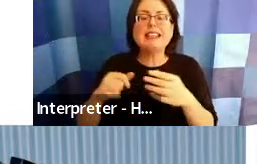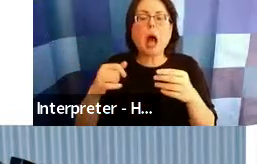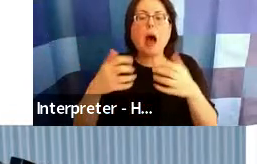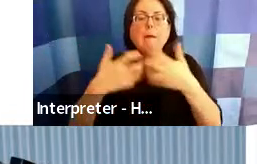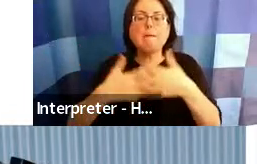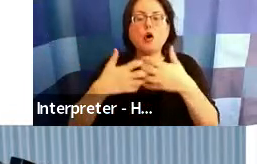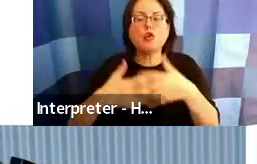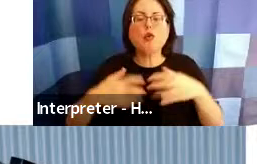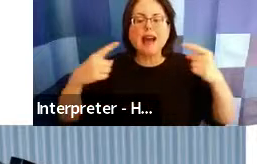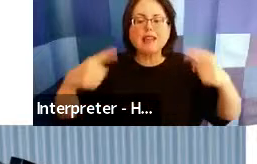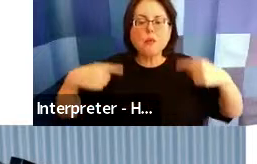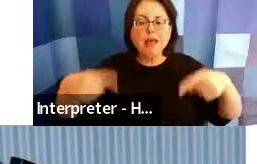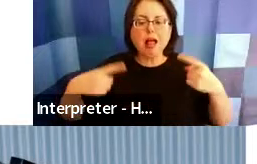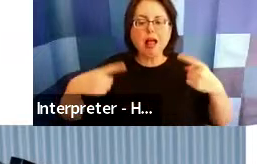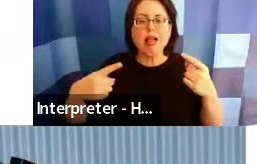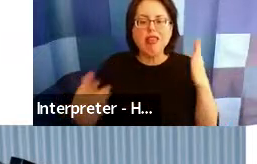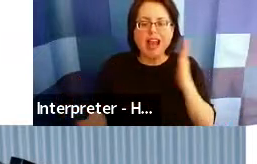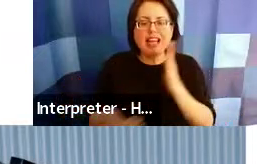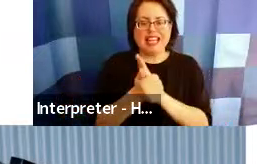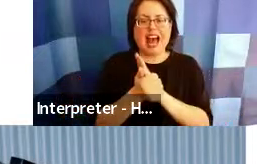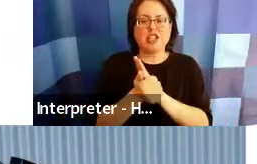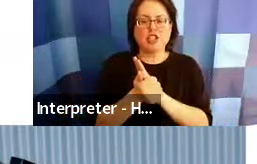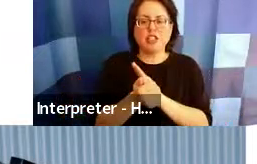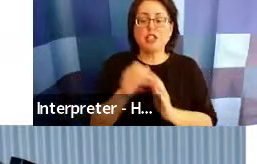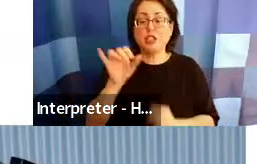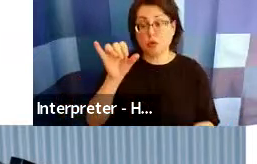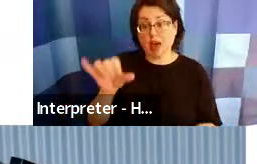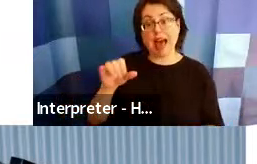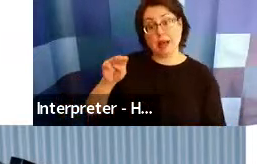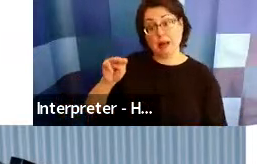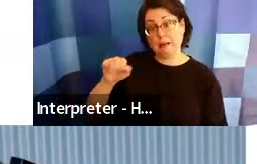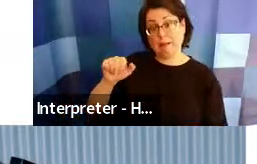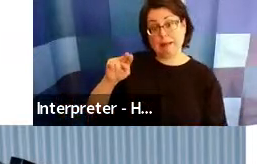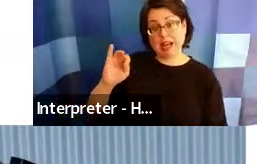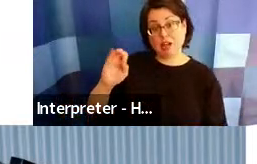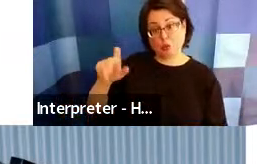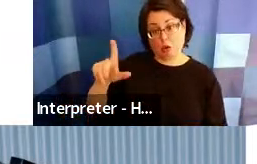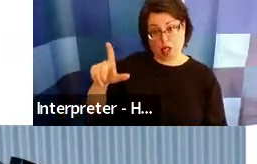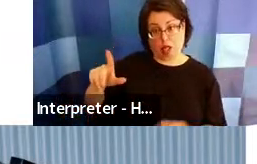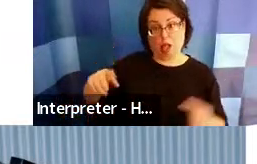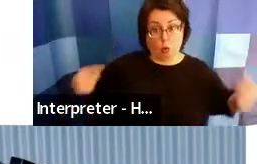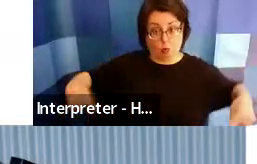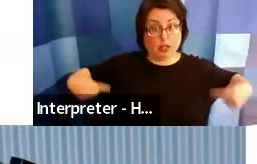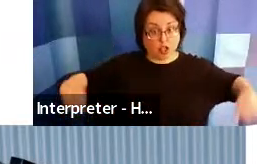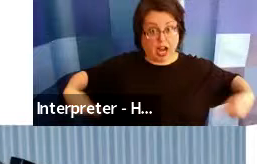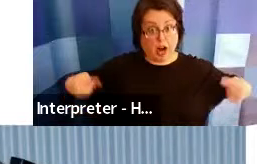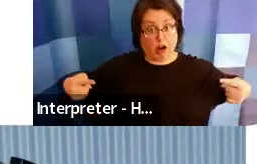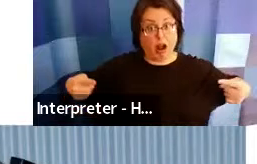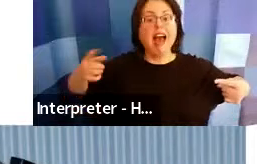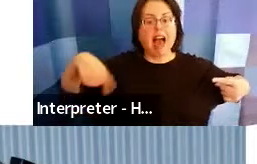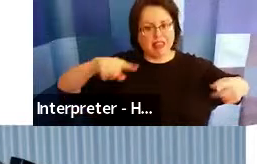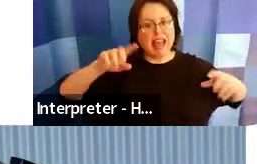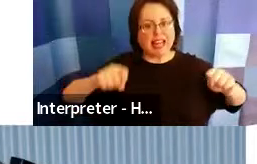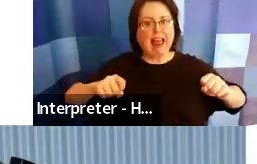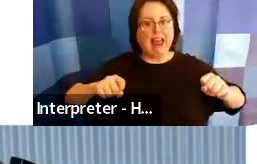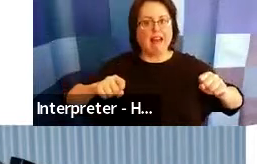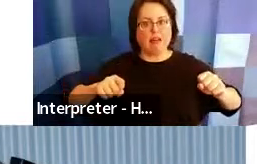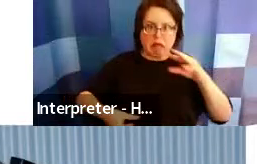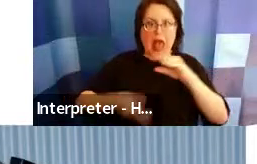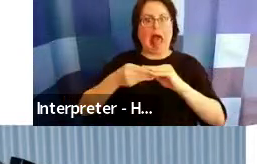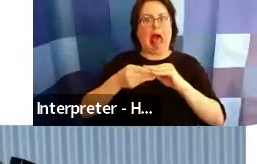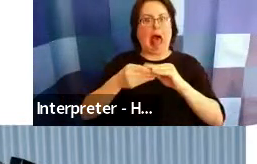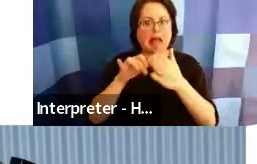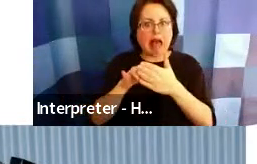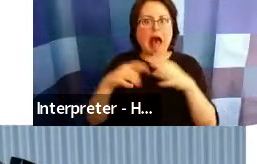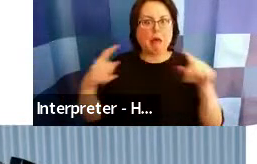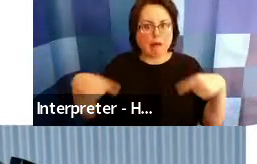attaches to a manual wheelchair that allows people to gain traction over that. And then in places